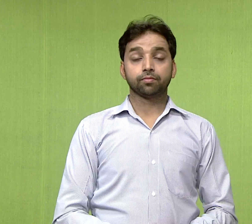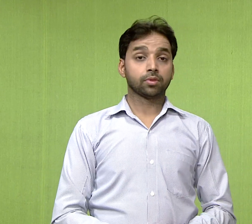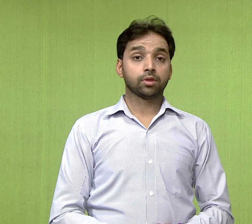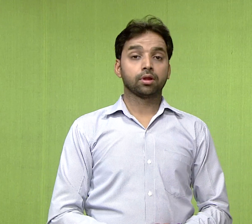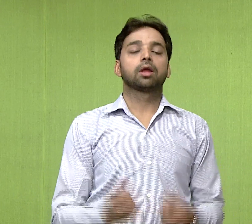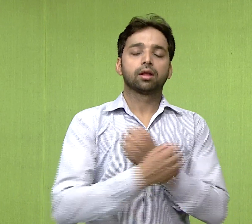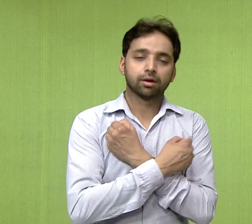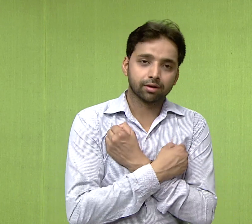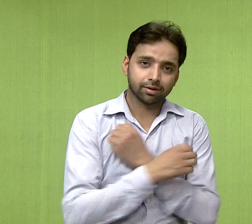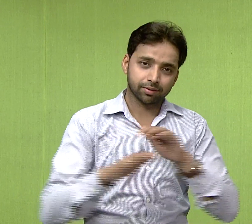Dear learners,